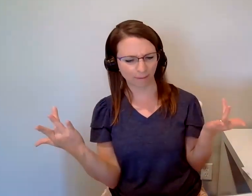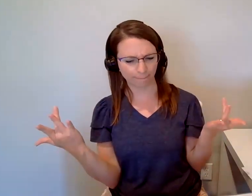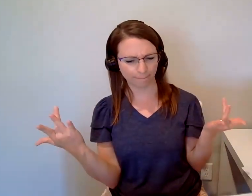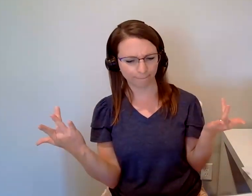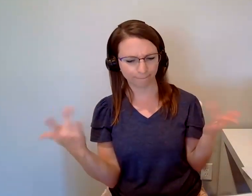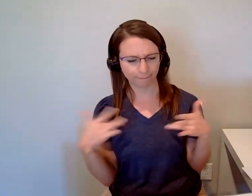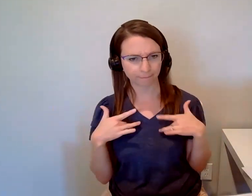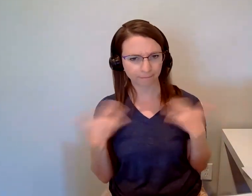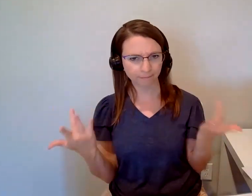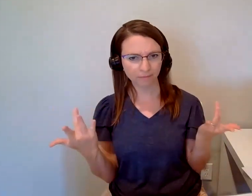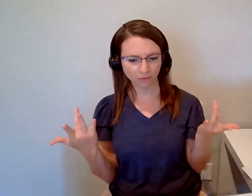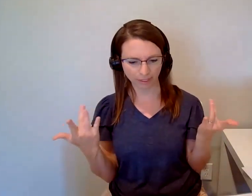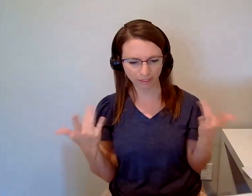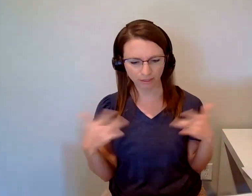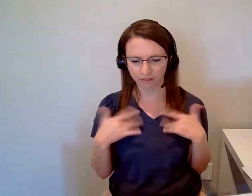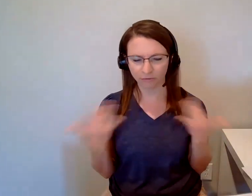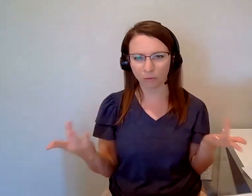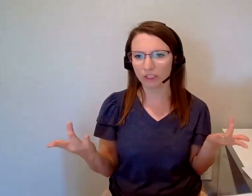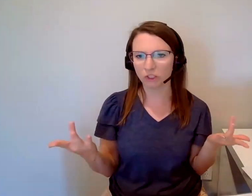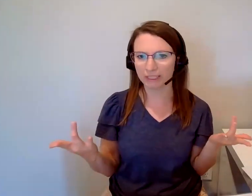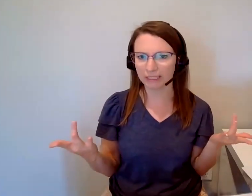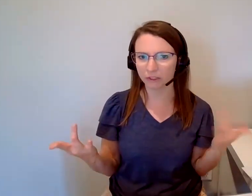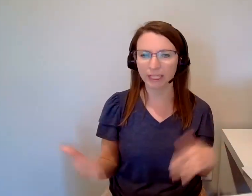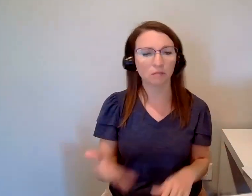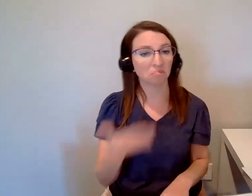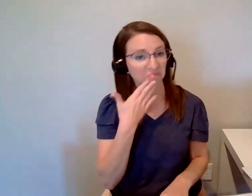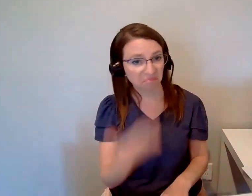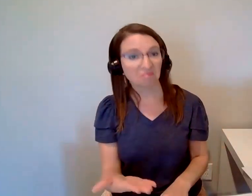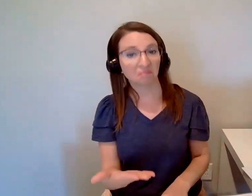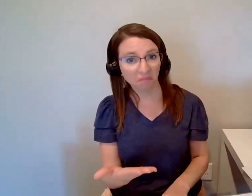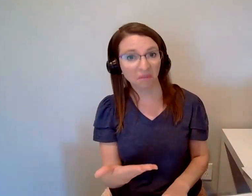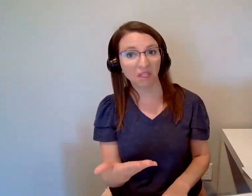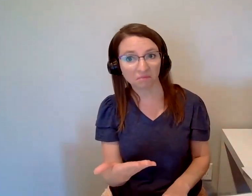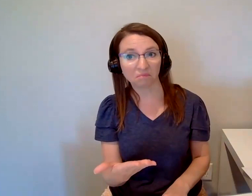up? Okay, different ways you can answer that. Good.